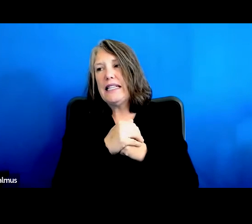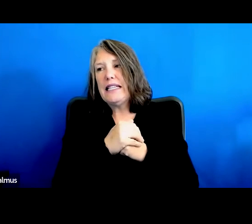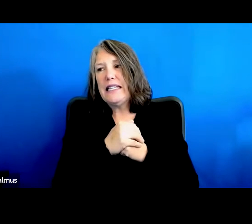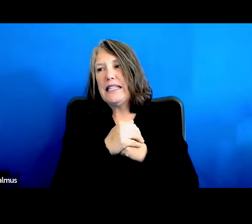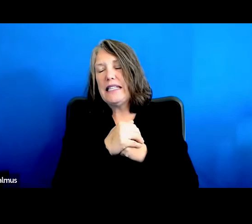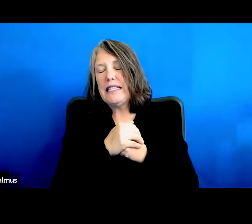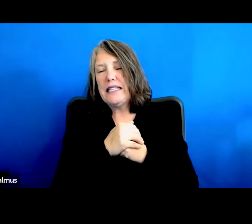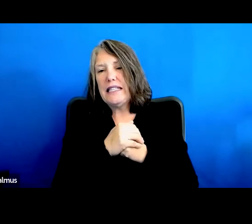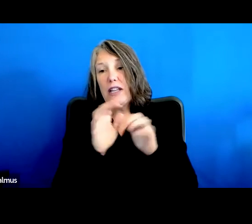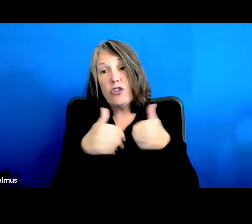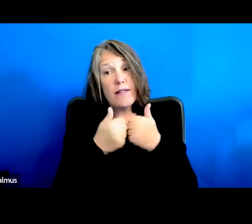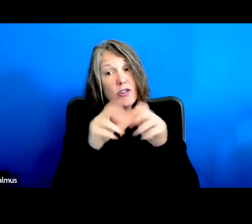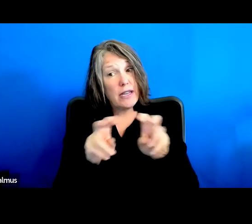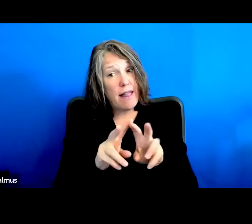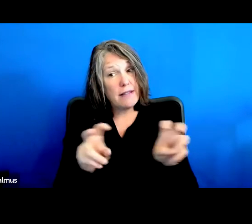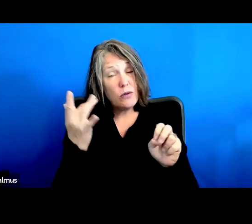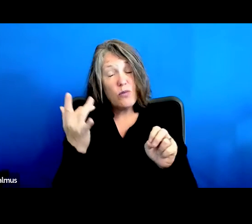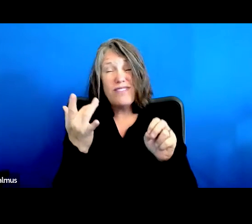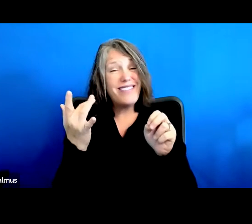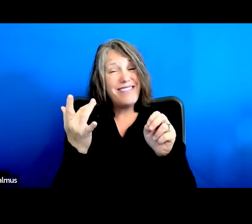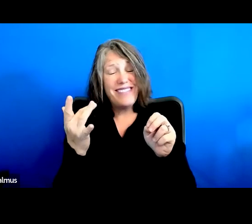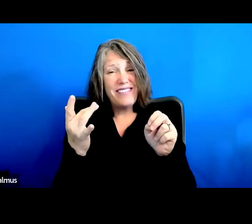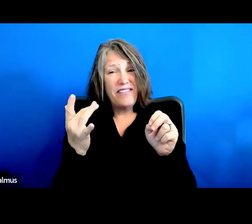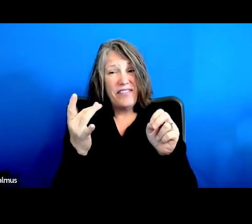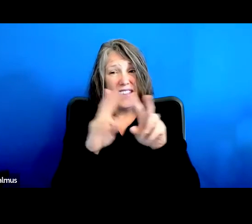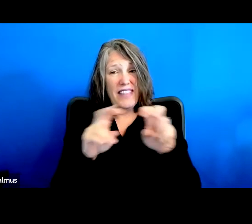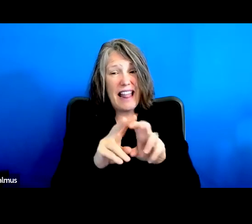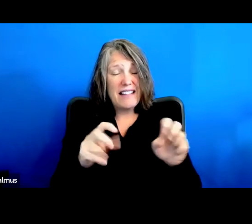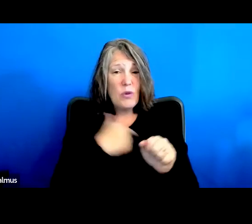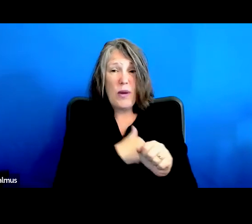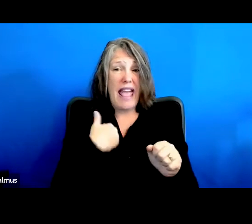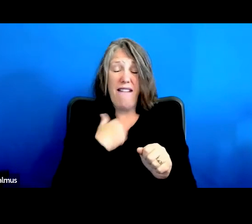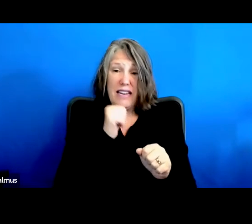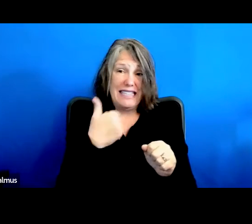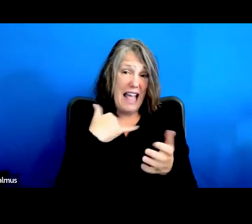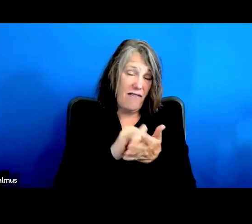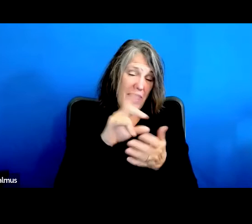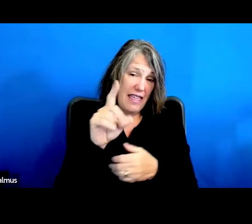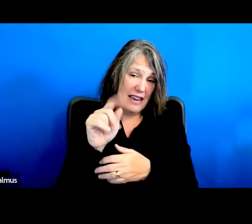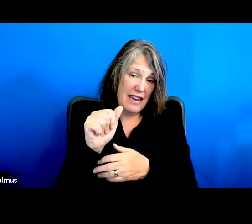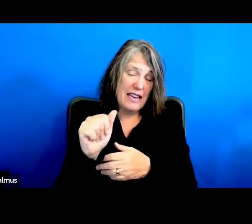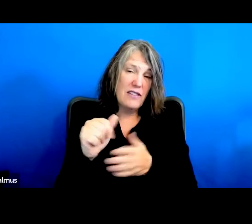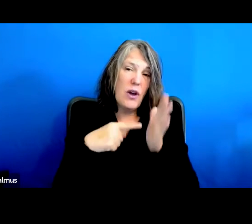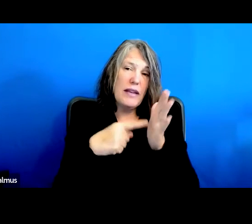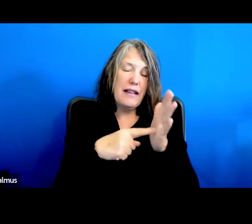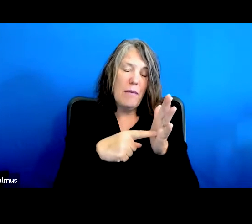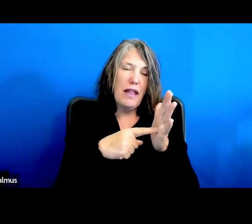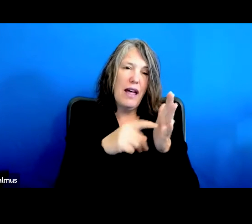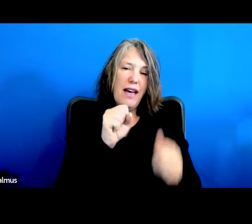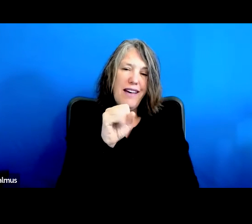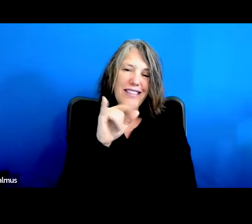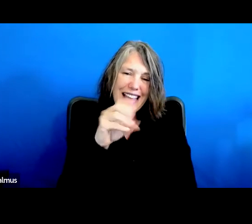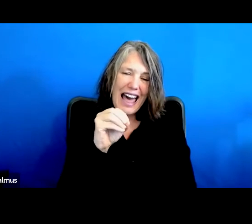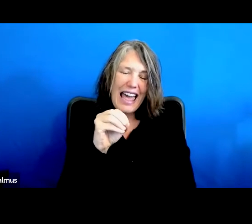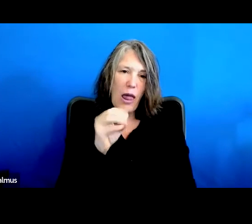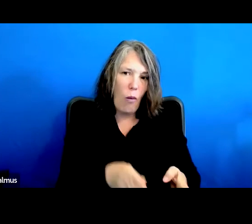a challenging analysis because the analysis we're working on does not have that data. So again, an example of siloed data sets where